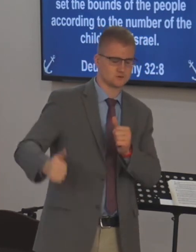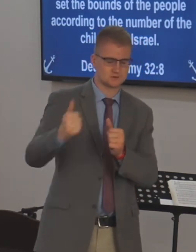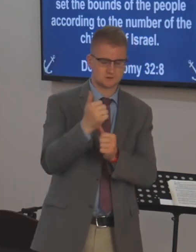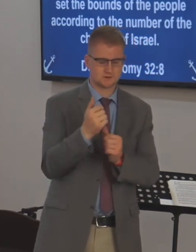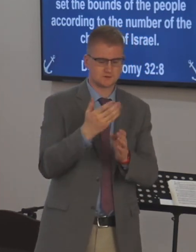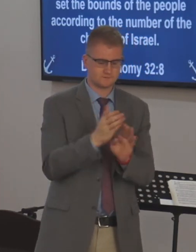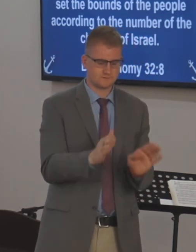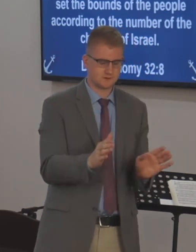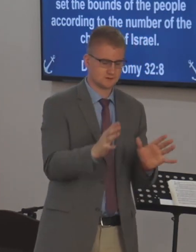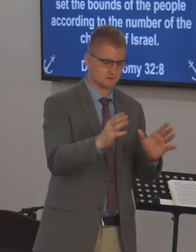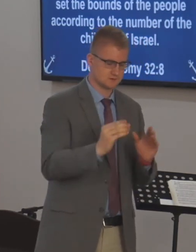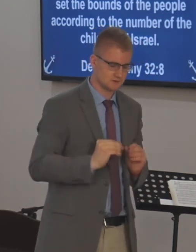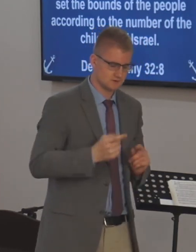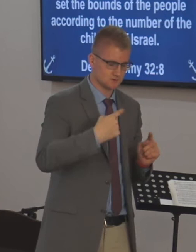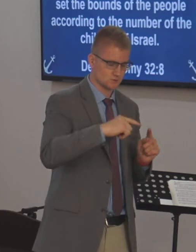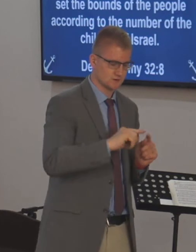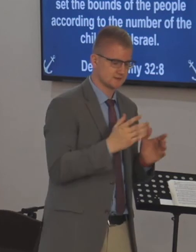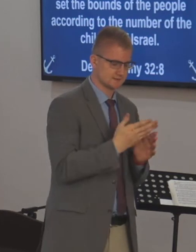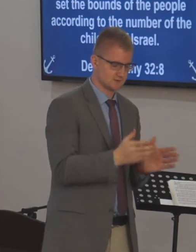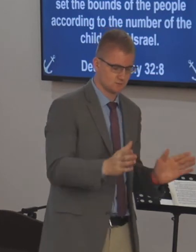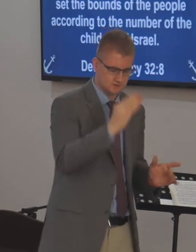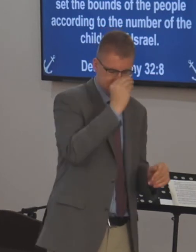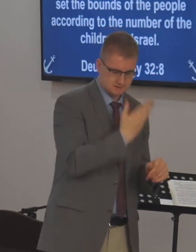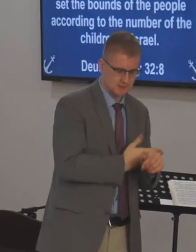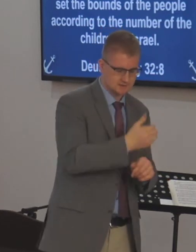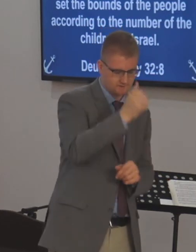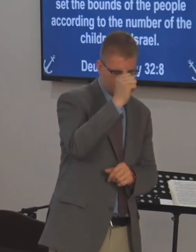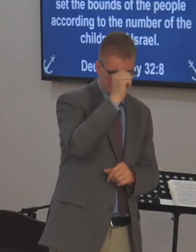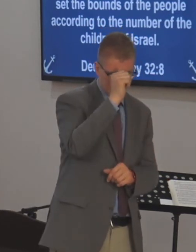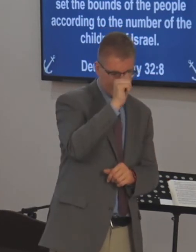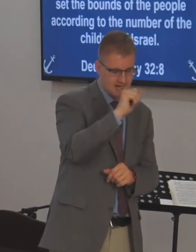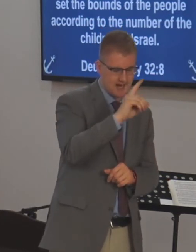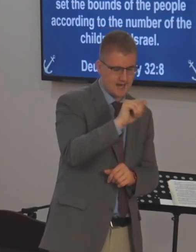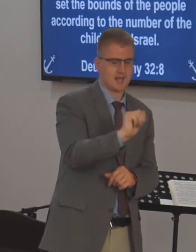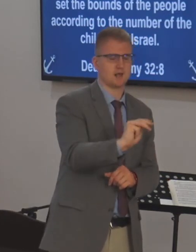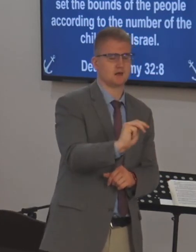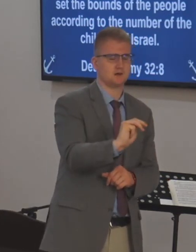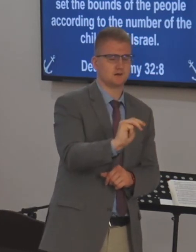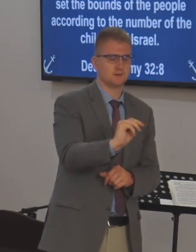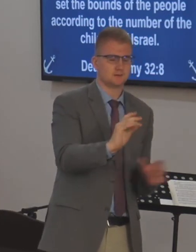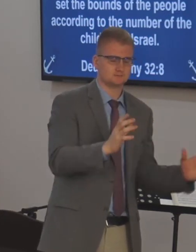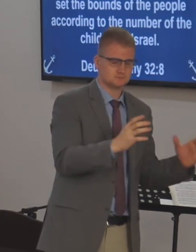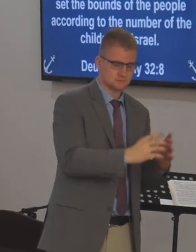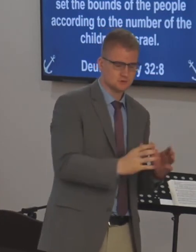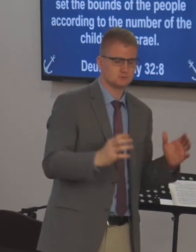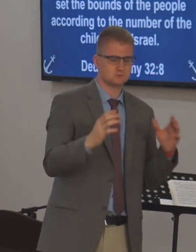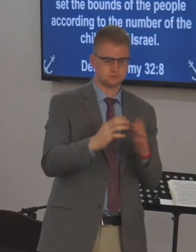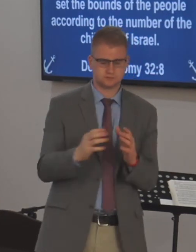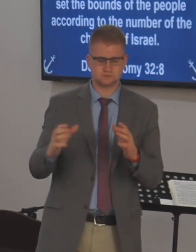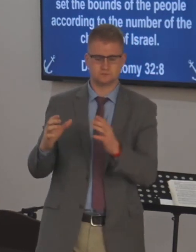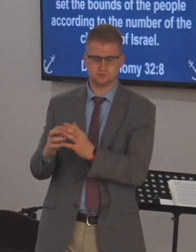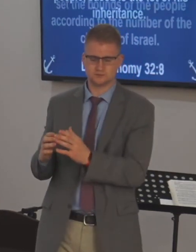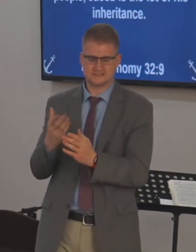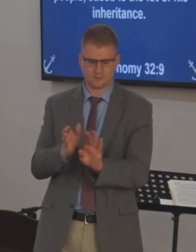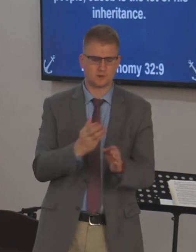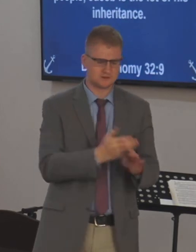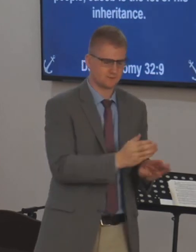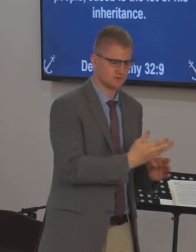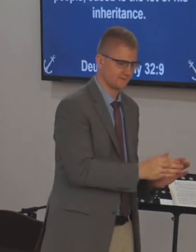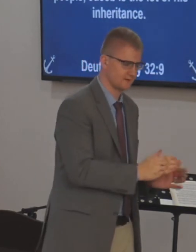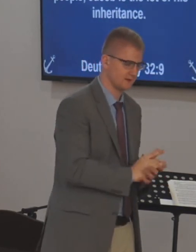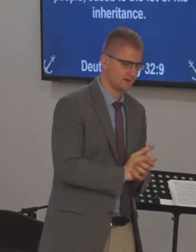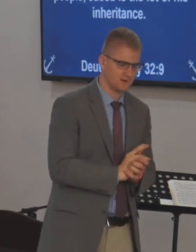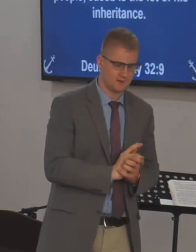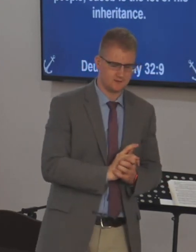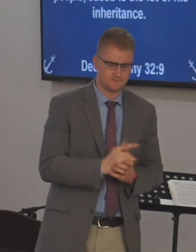sons of Adam, he set the bounds of the people or according to the number of their children of Israel. For the Lord's portion is